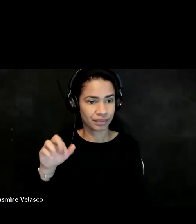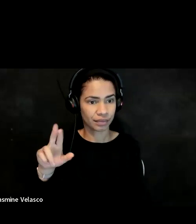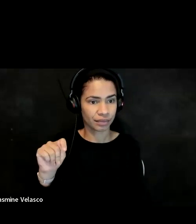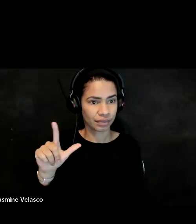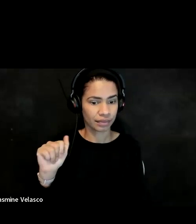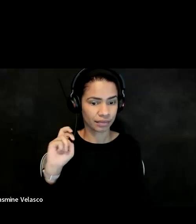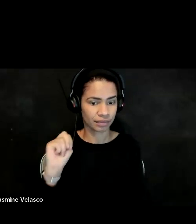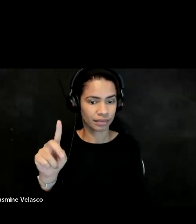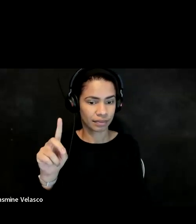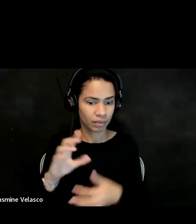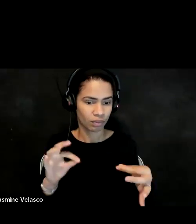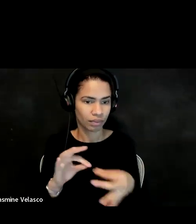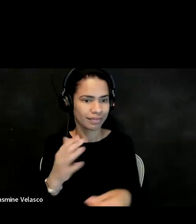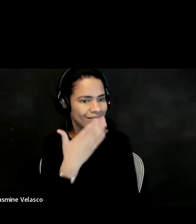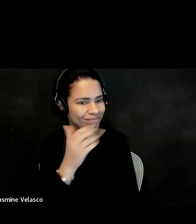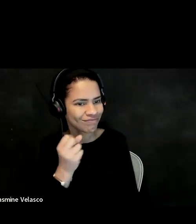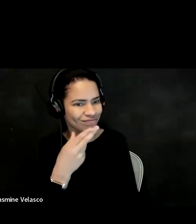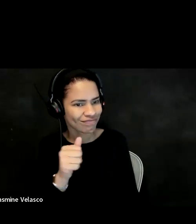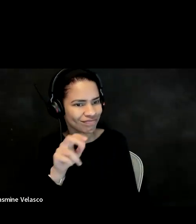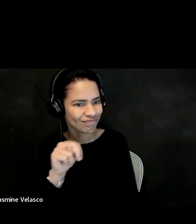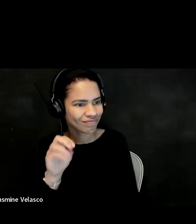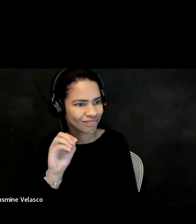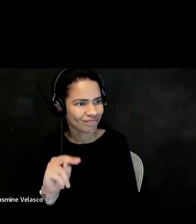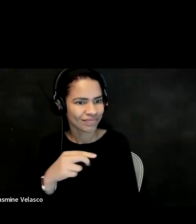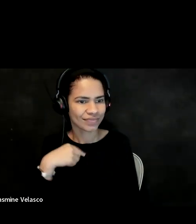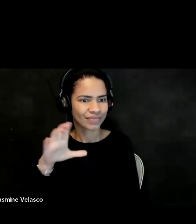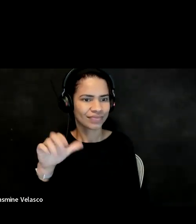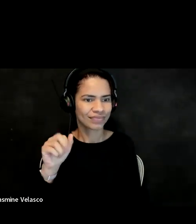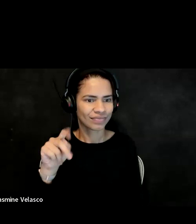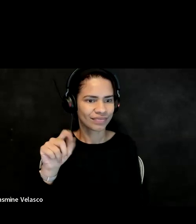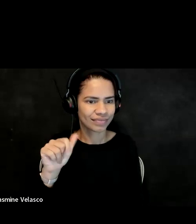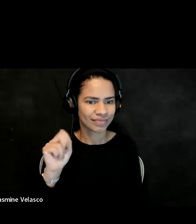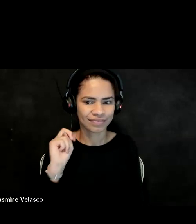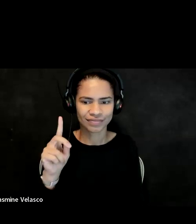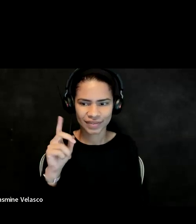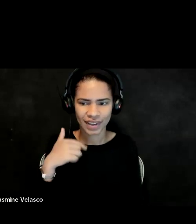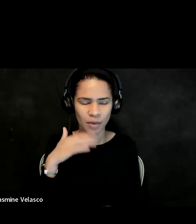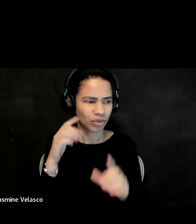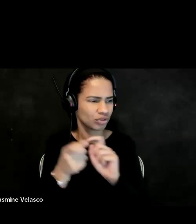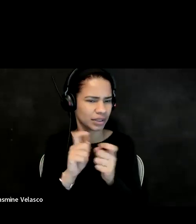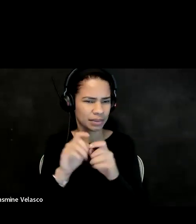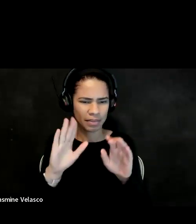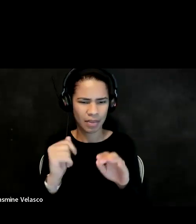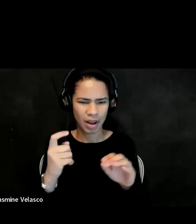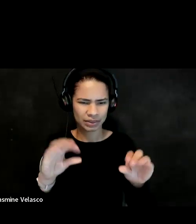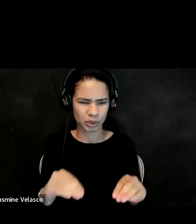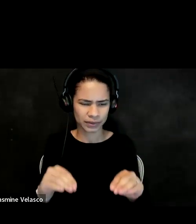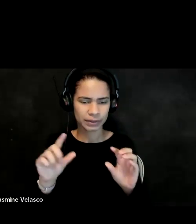about that. Yeah, thanks, Shannon. That's right. I'm Cartland. I'm going to move this fellow box.